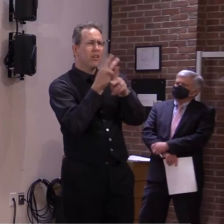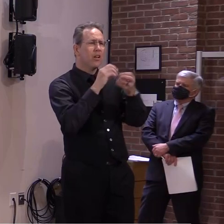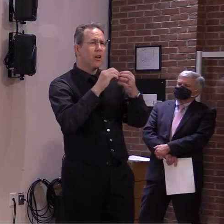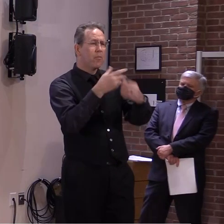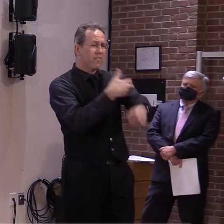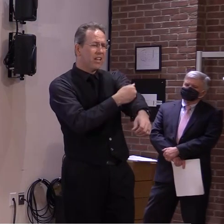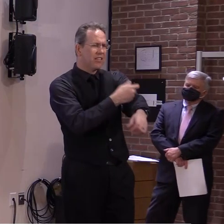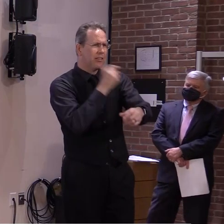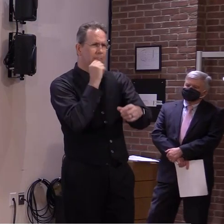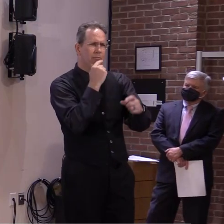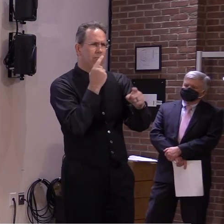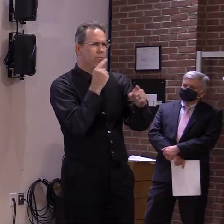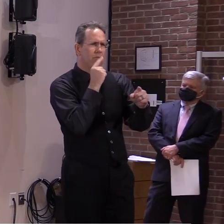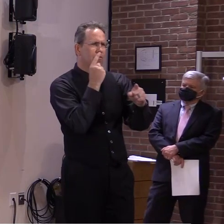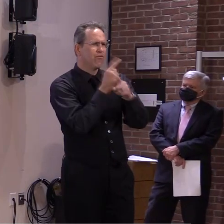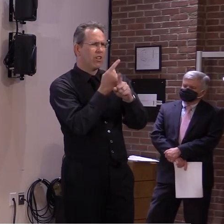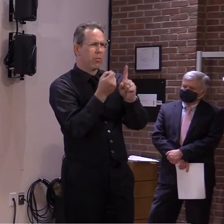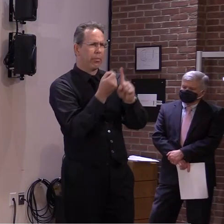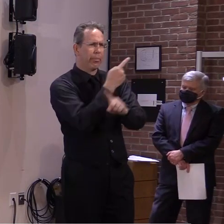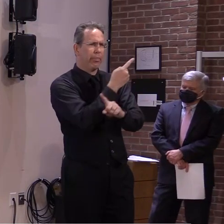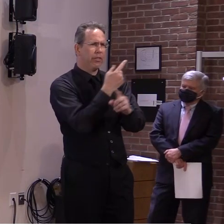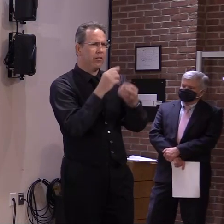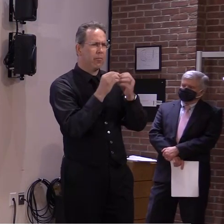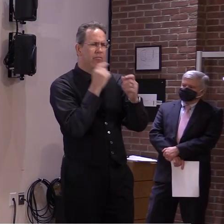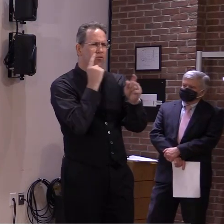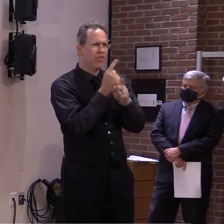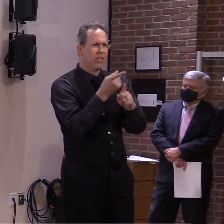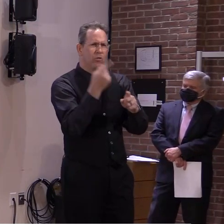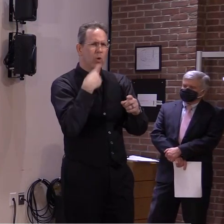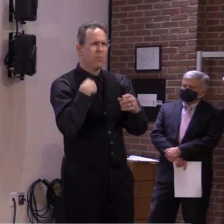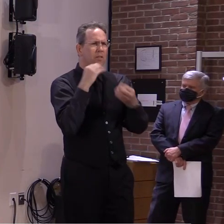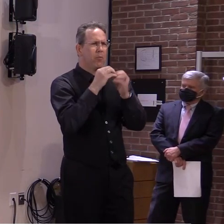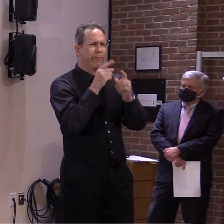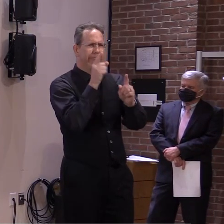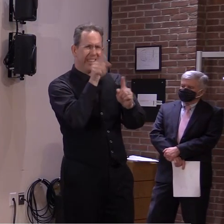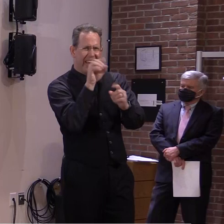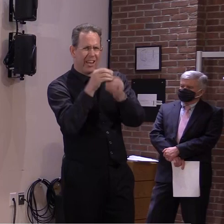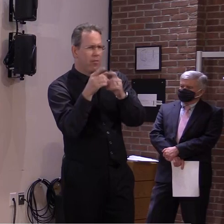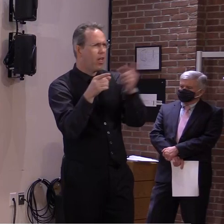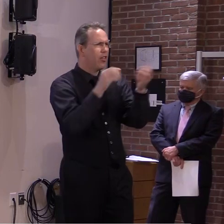now only reporting 95% is to protect patient